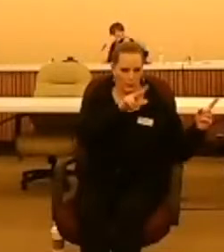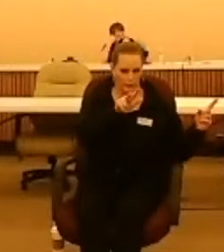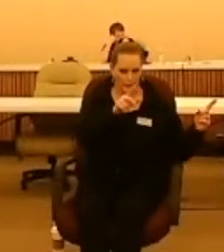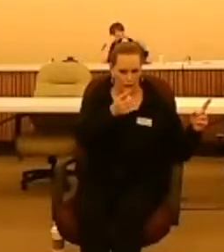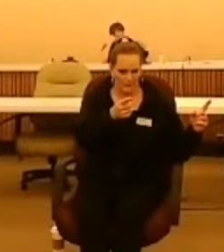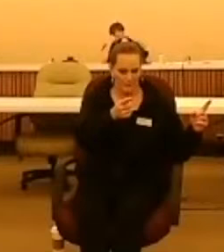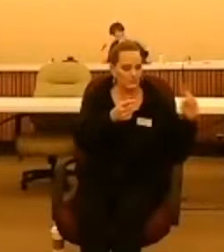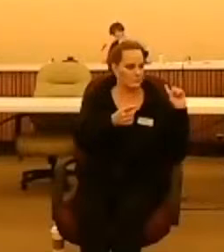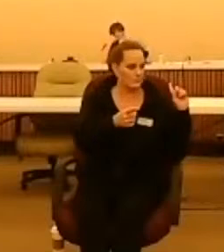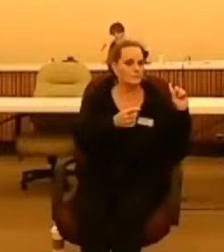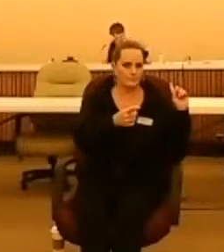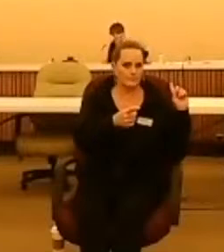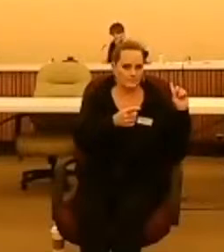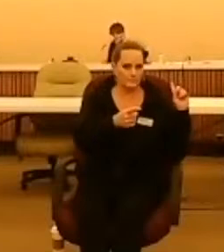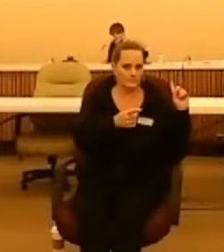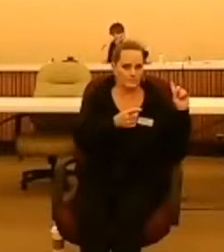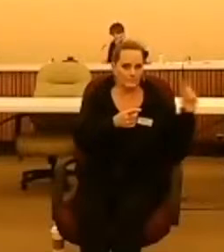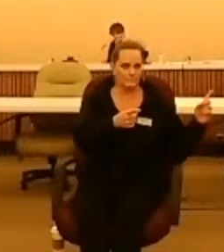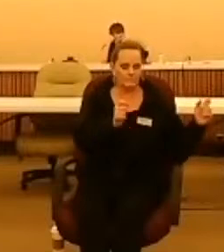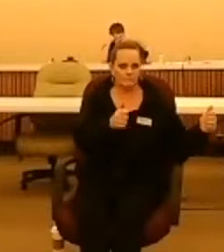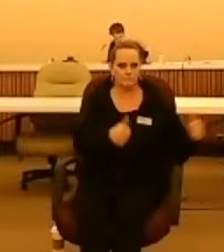right? Yep.